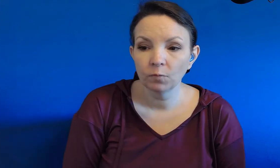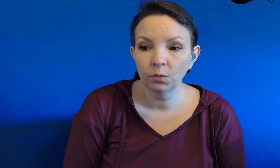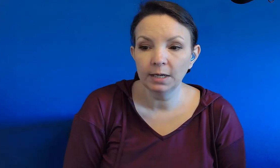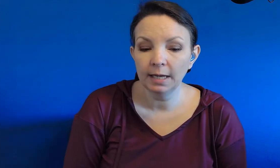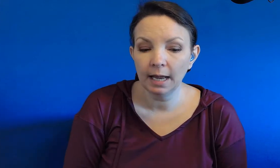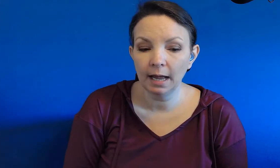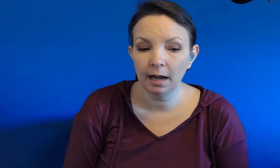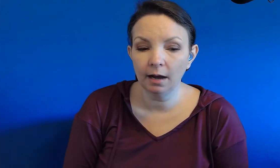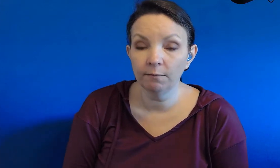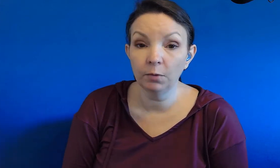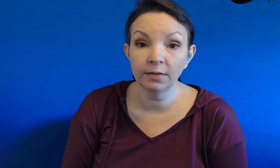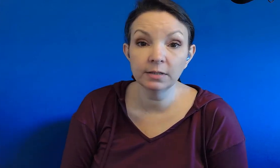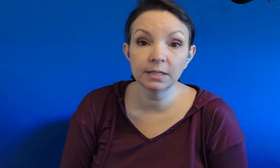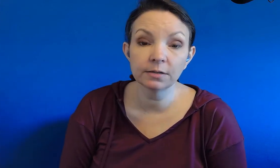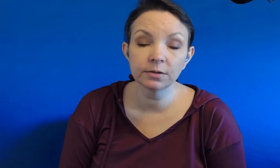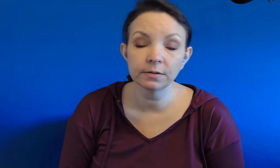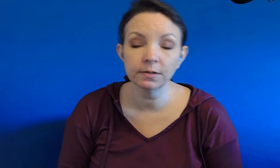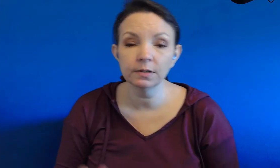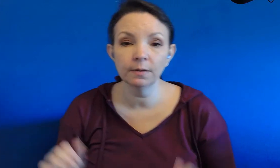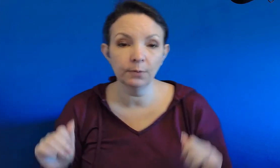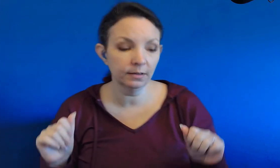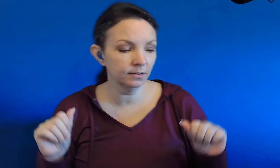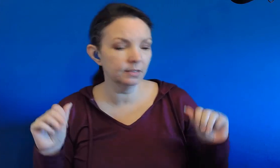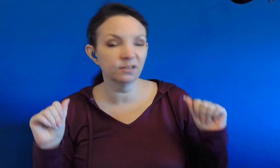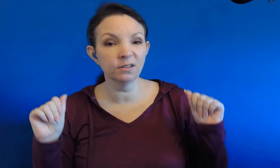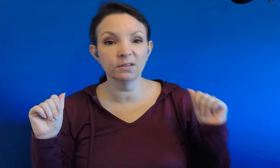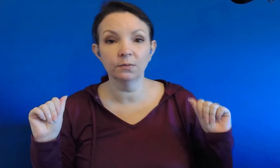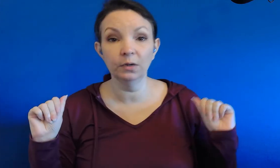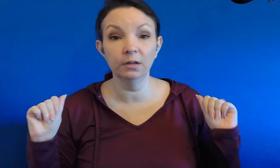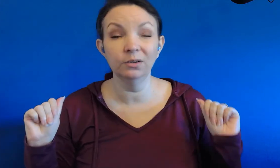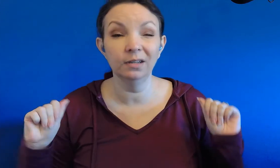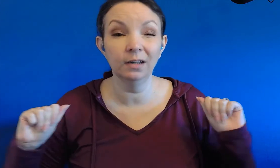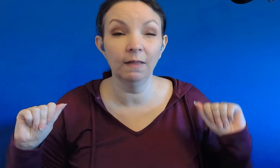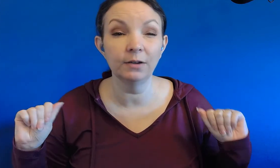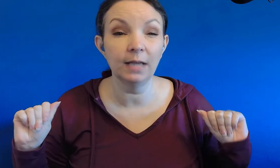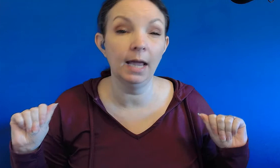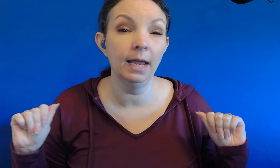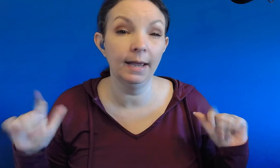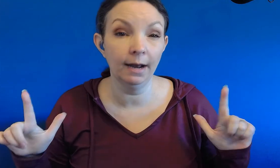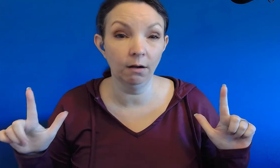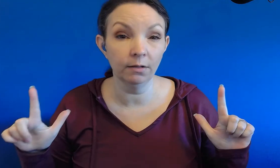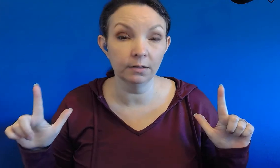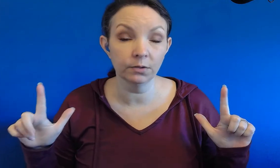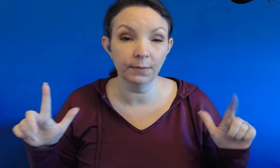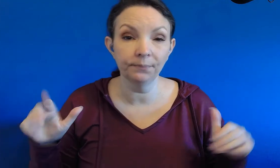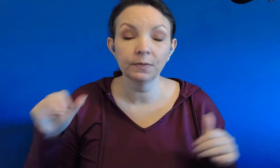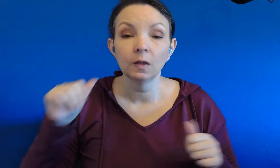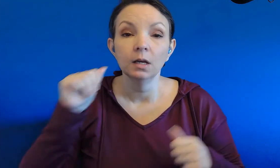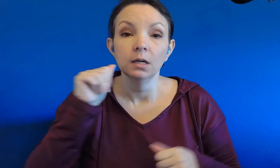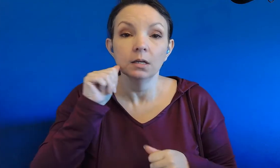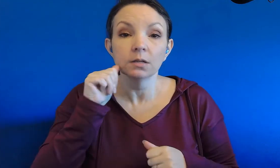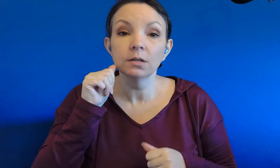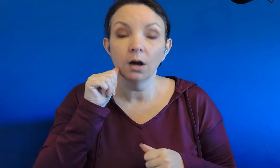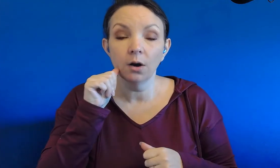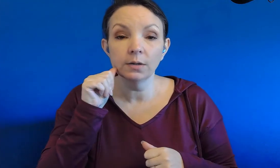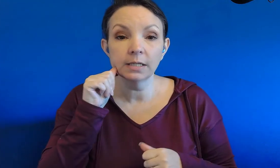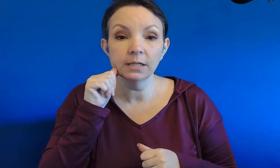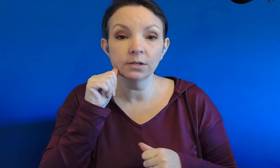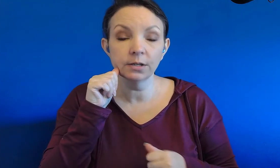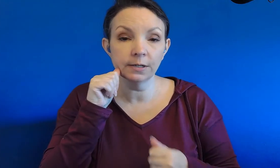We have brother and sisters. So brother and sisters, we're using the letters A and L in this one. So sister, I'm